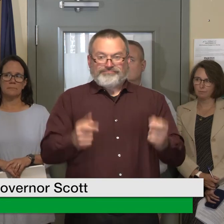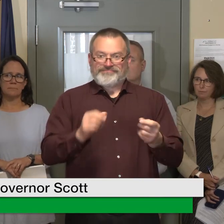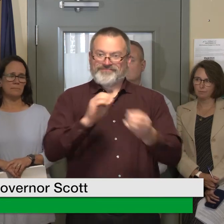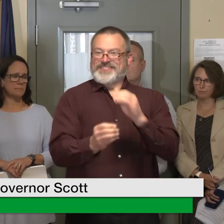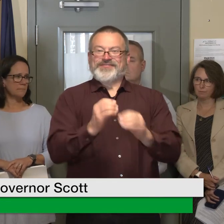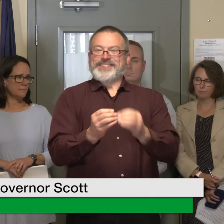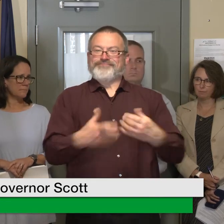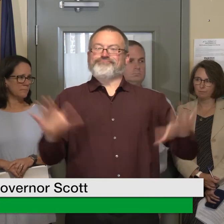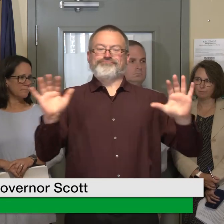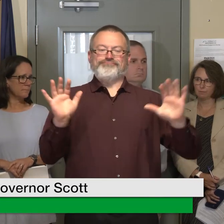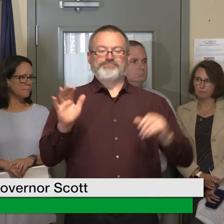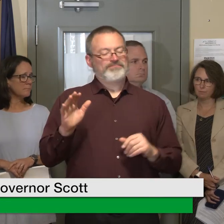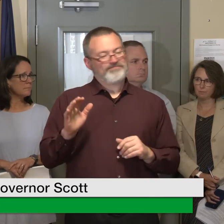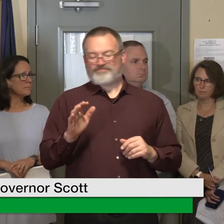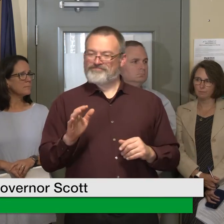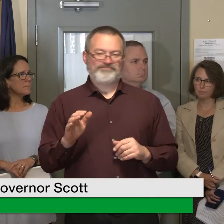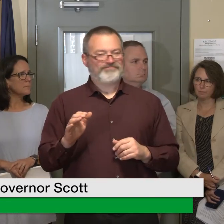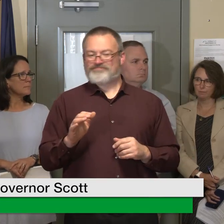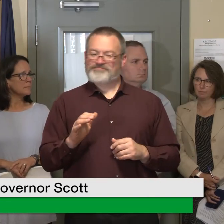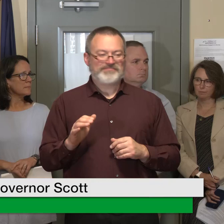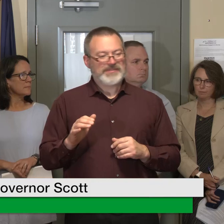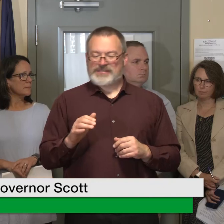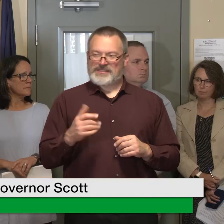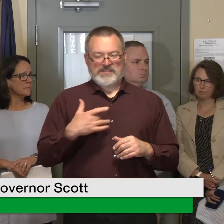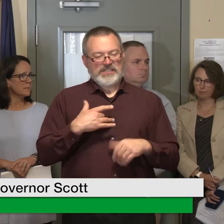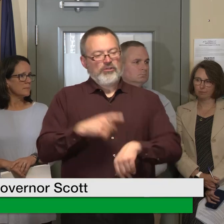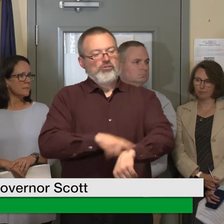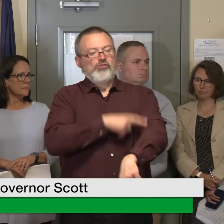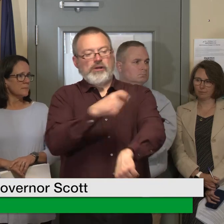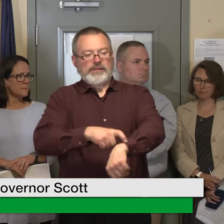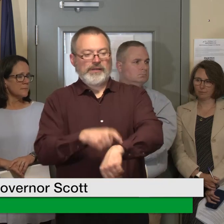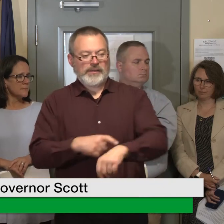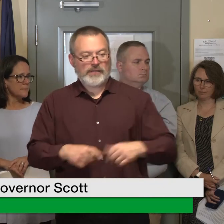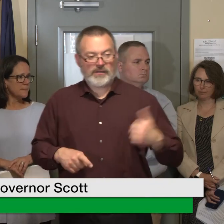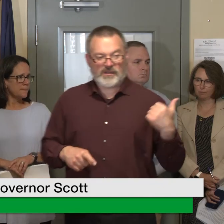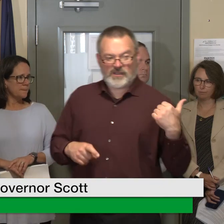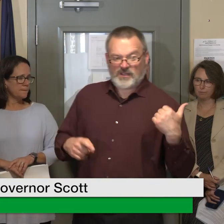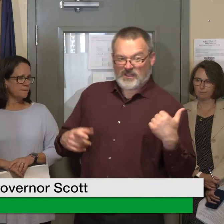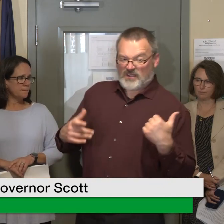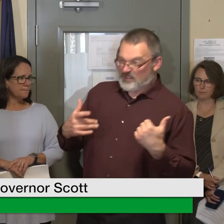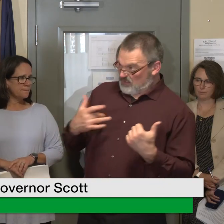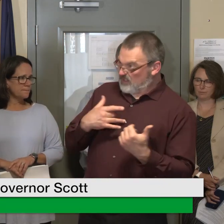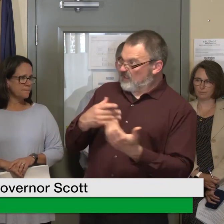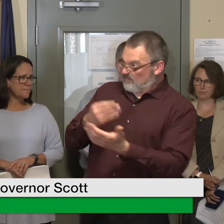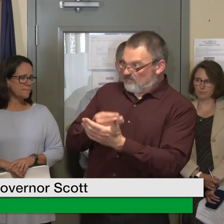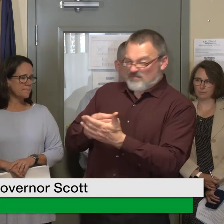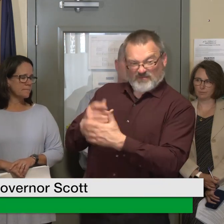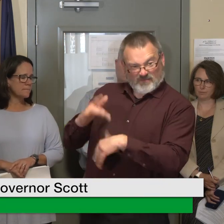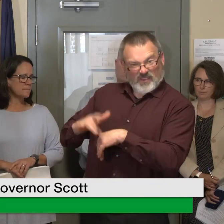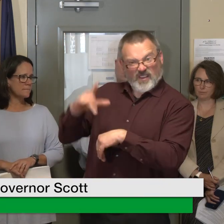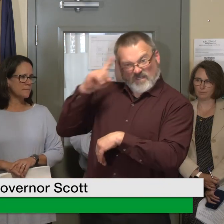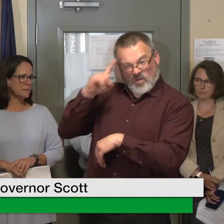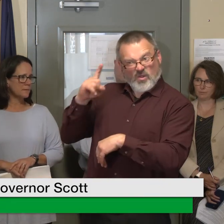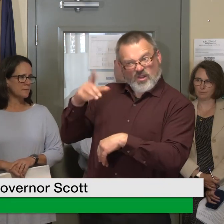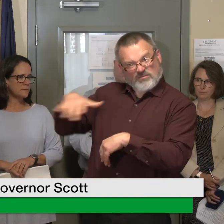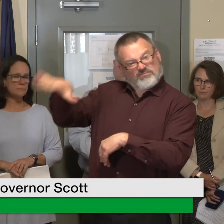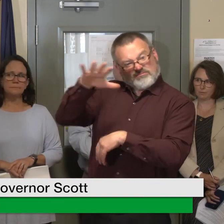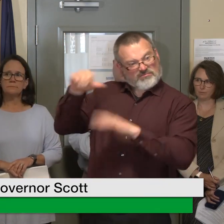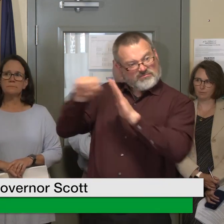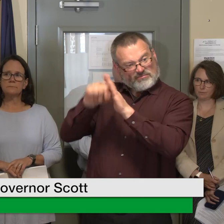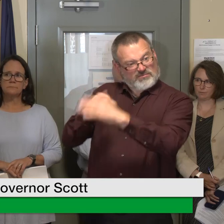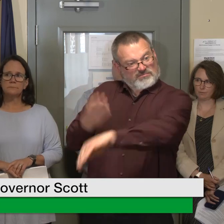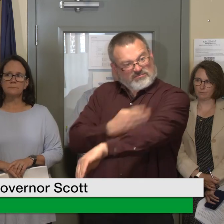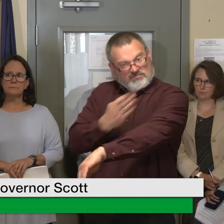next year. And the lack of funding for capital improvements, or the reduction of funding for capital improvements, is that going to continue?